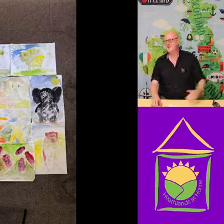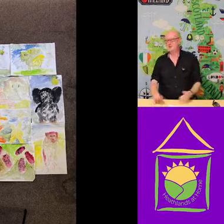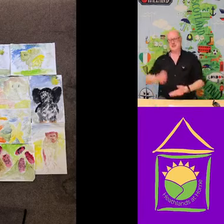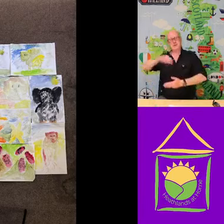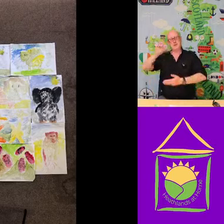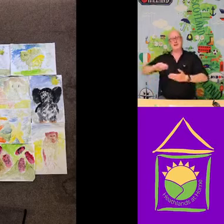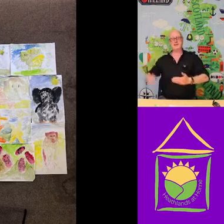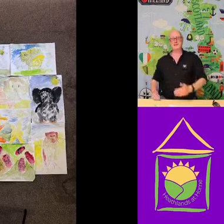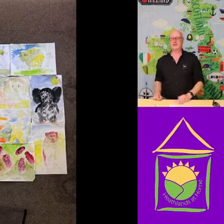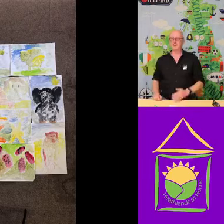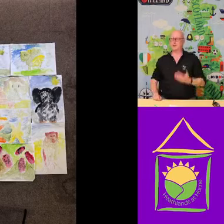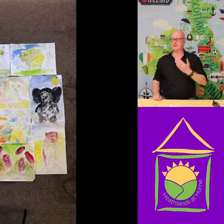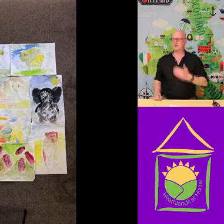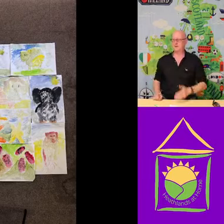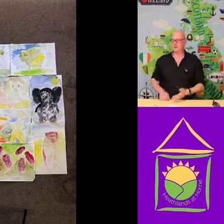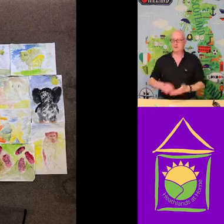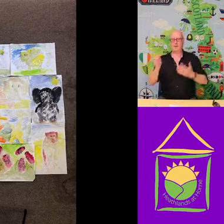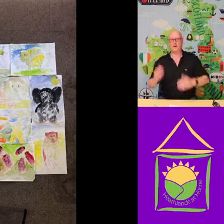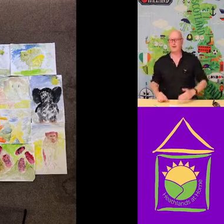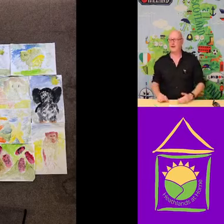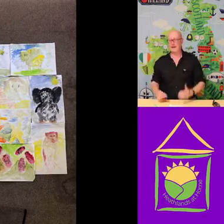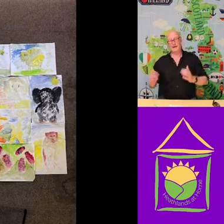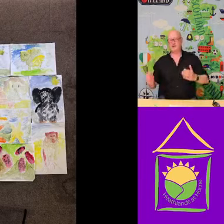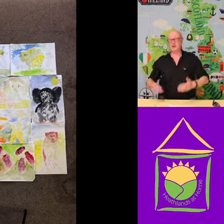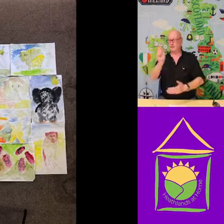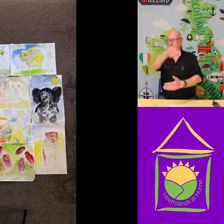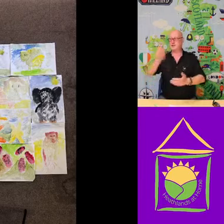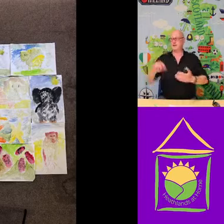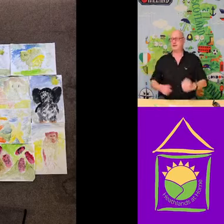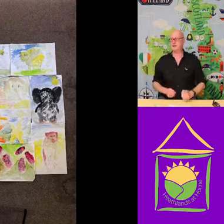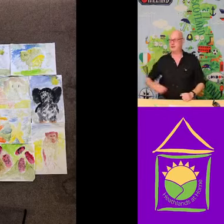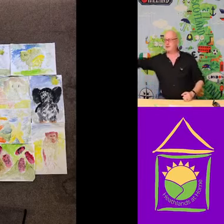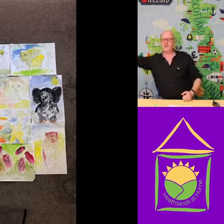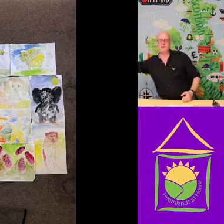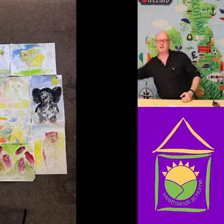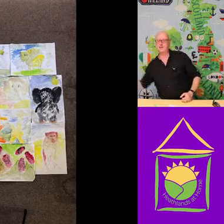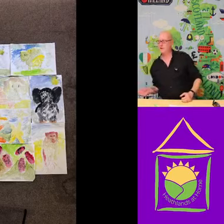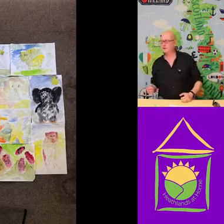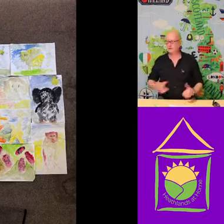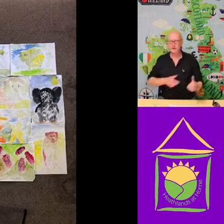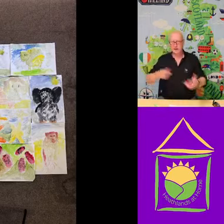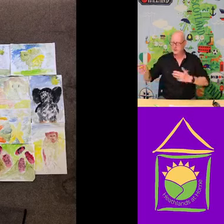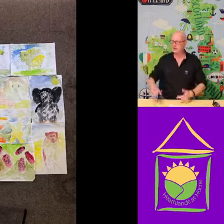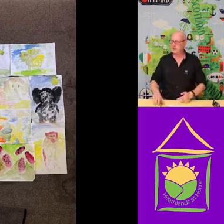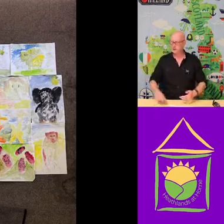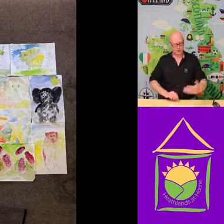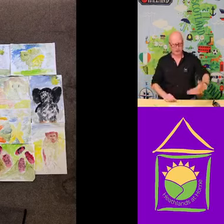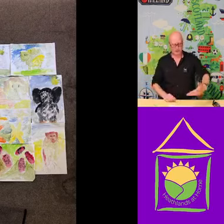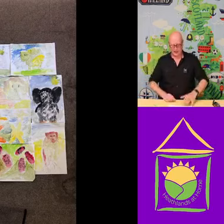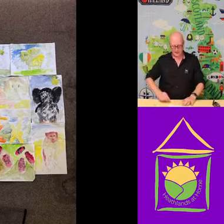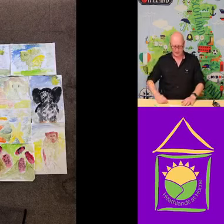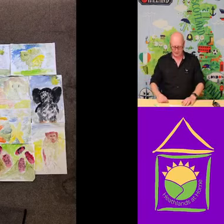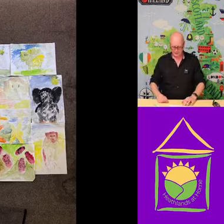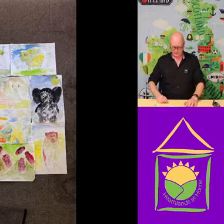just do a painting, and they can do like the Notre Dame or whatever in literally 15 seconds and charge you 10 euros. It's like that, she's just like there,